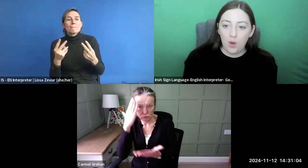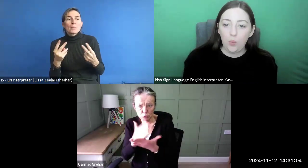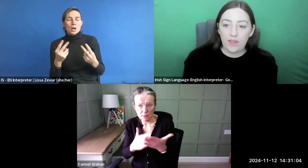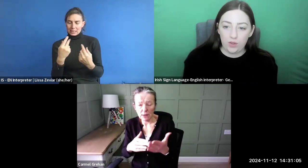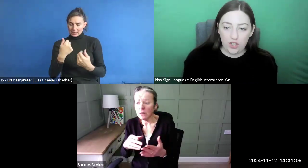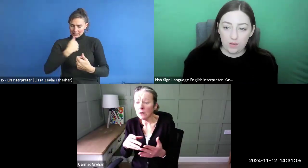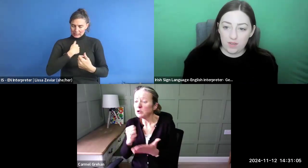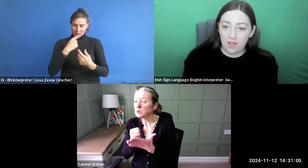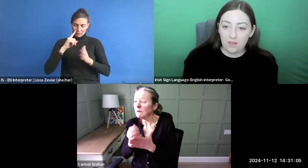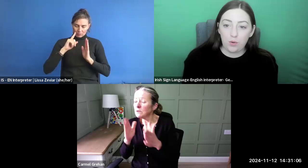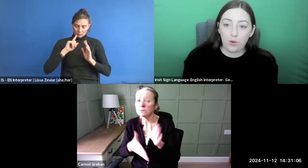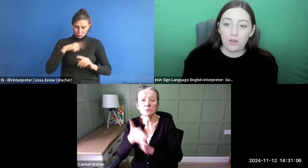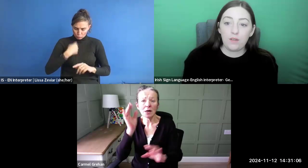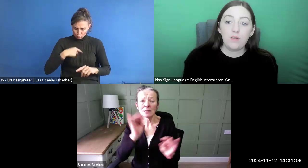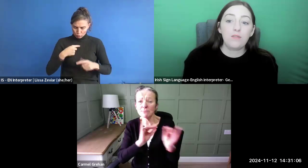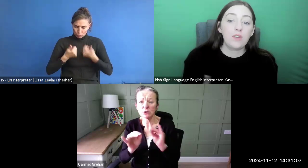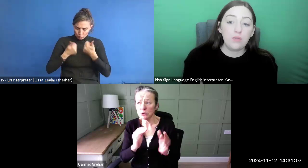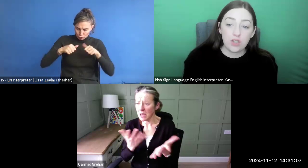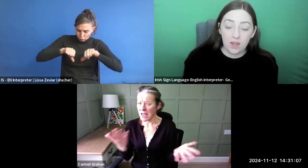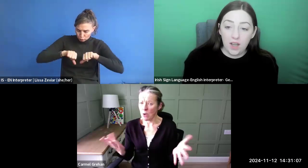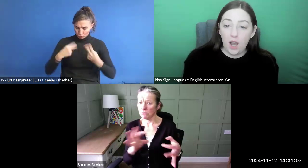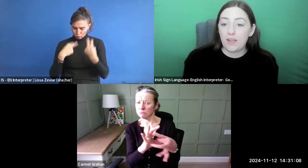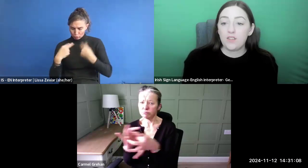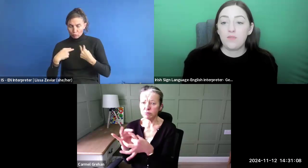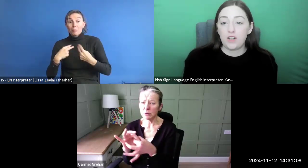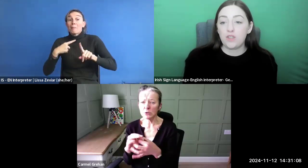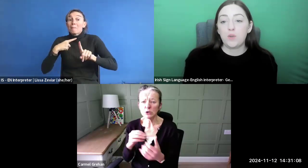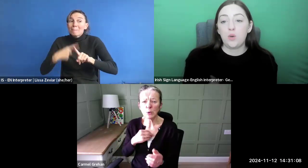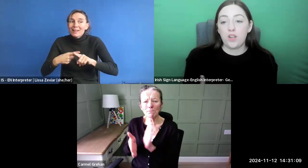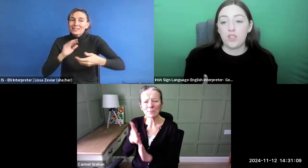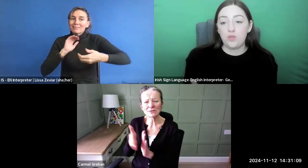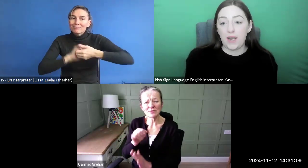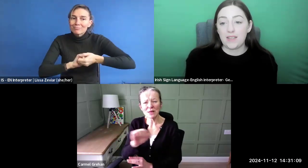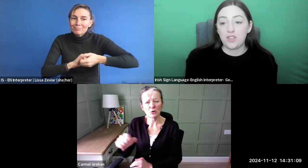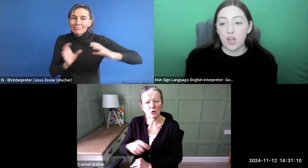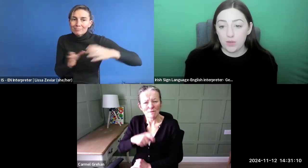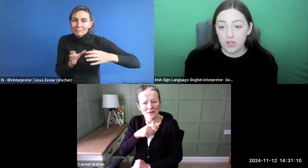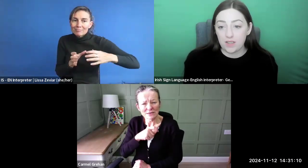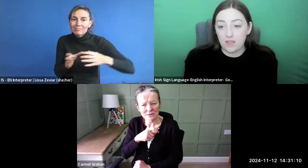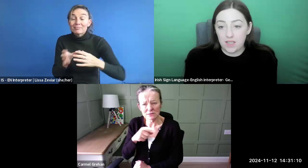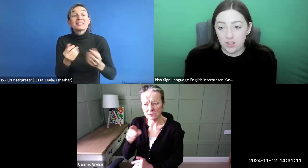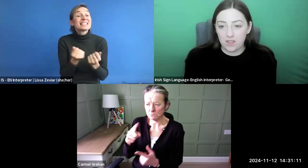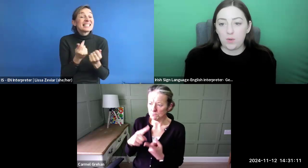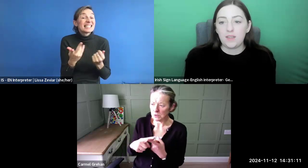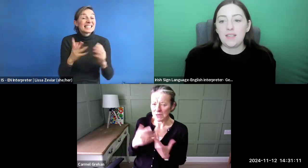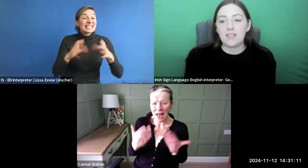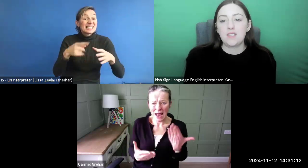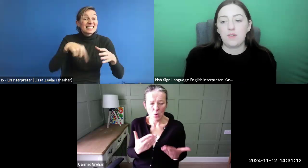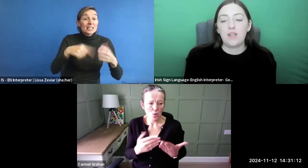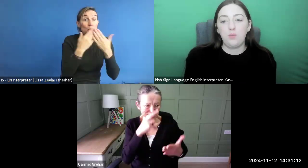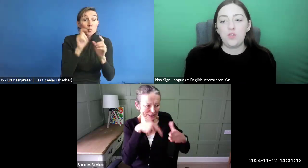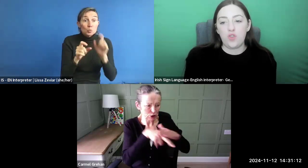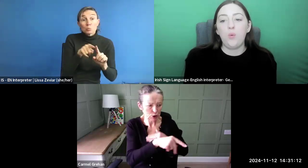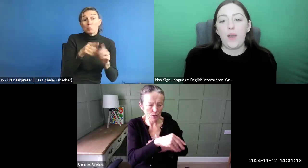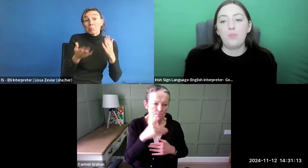collaborate with other students for future. I mean, some of our students will go on to train as interpreters, as teachers. So I think this is